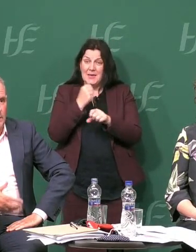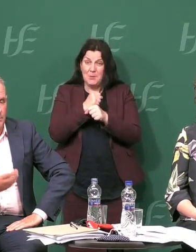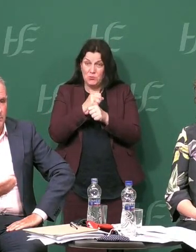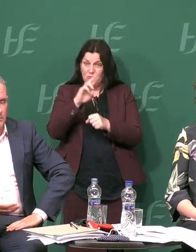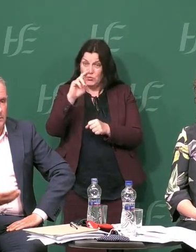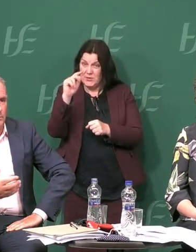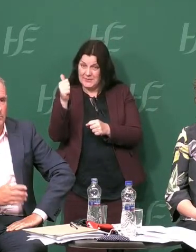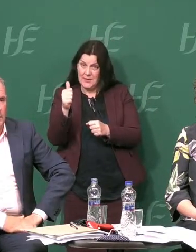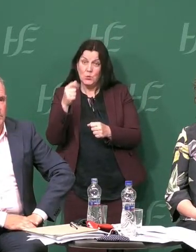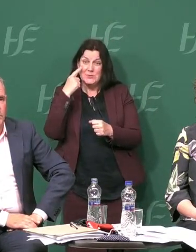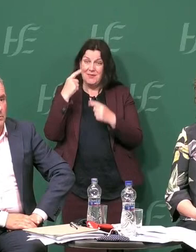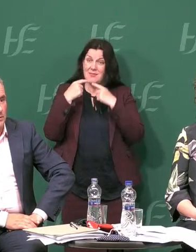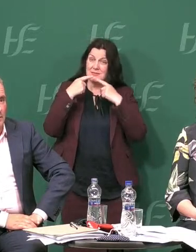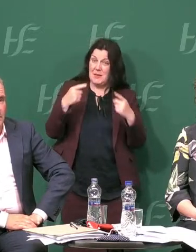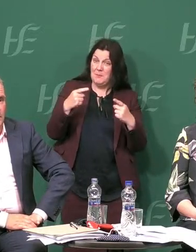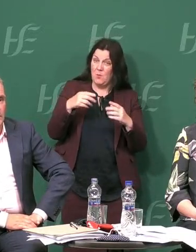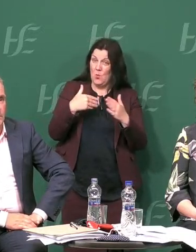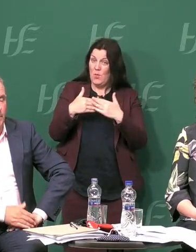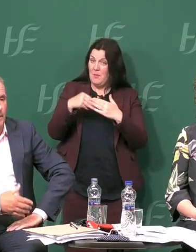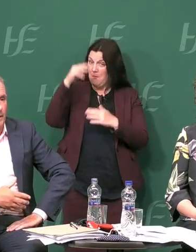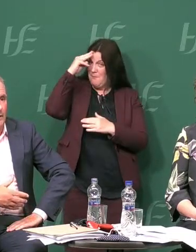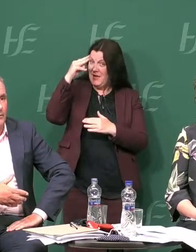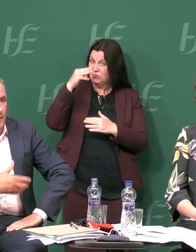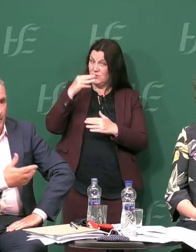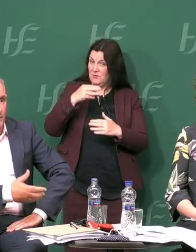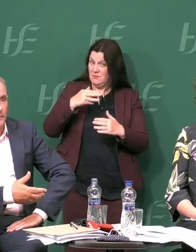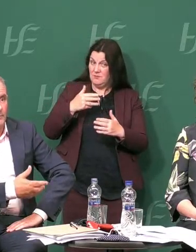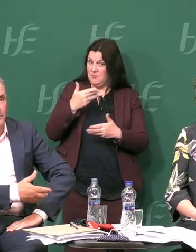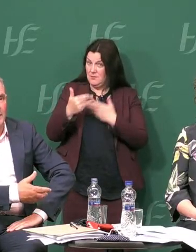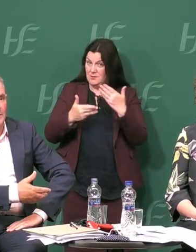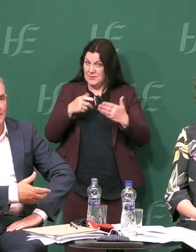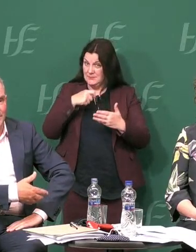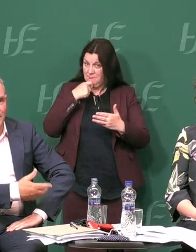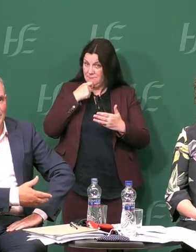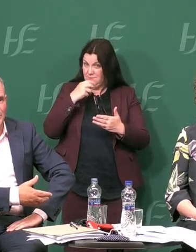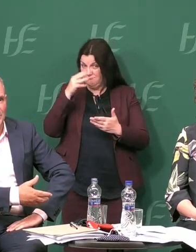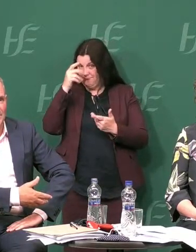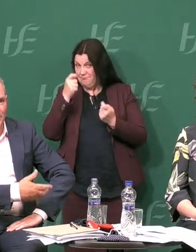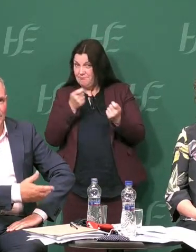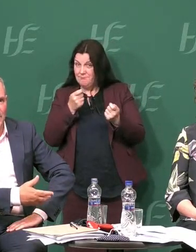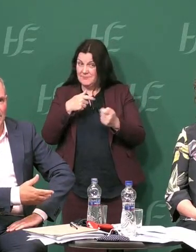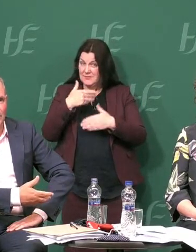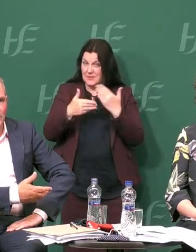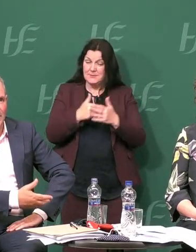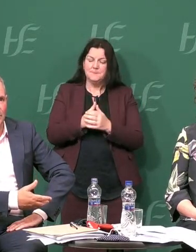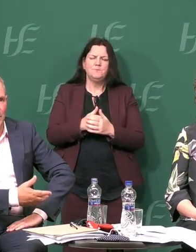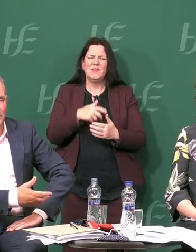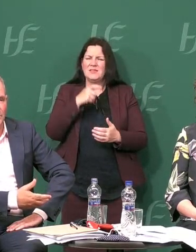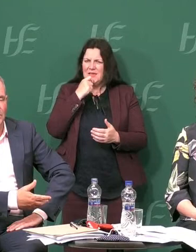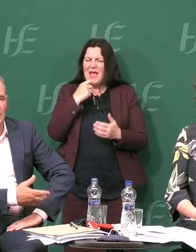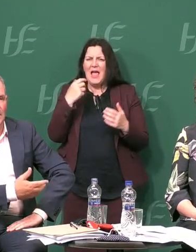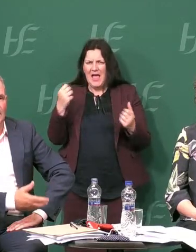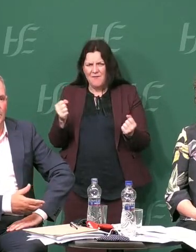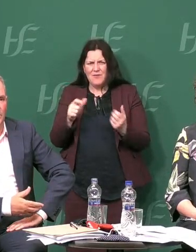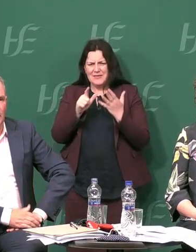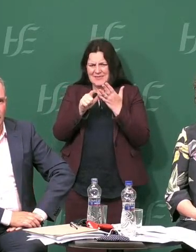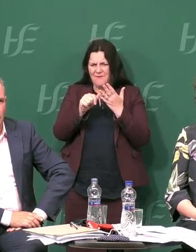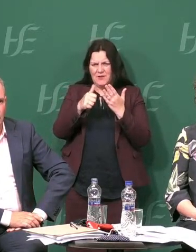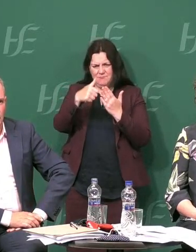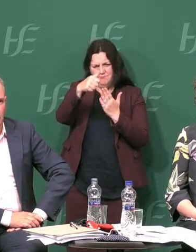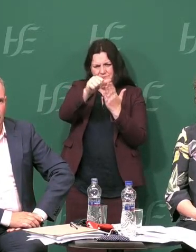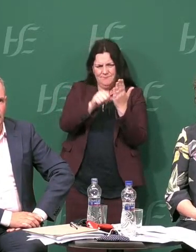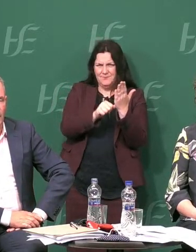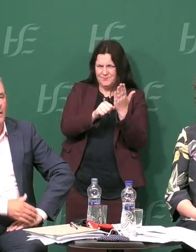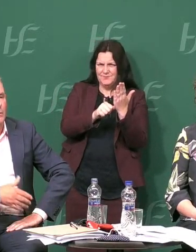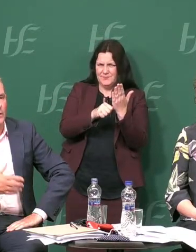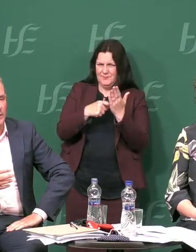through their statement, indeed what the Master's communicating on is they are implementing the measures that we've set out, the 7 measures that were set out